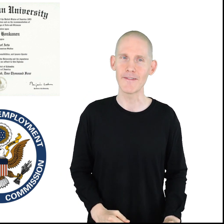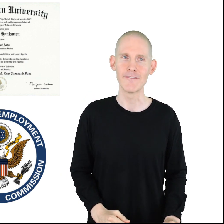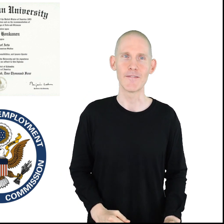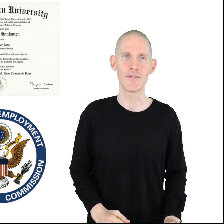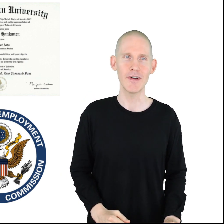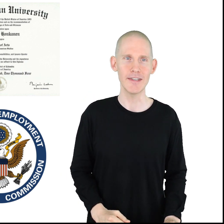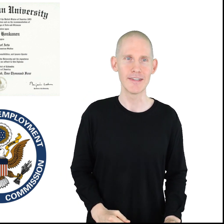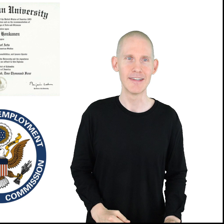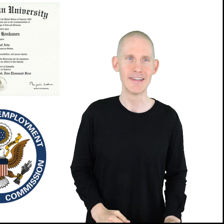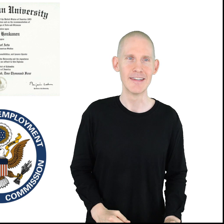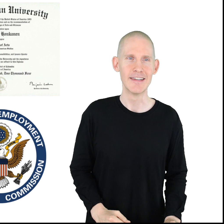Right.